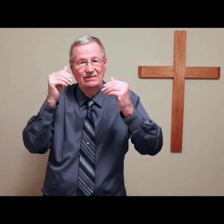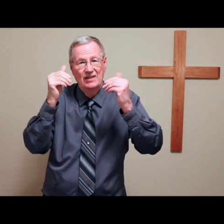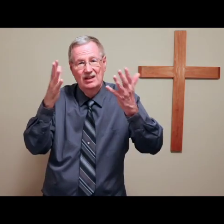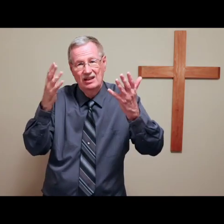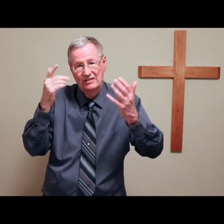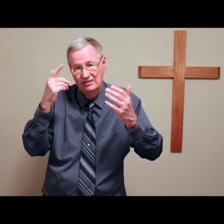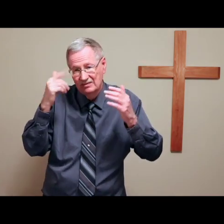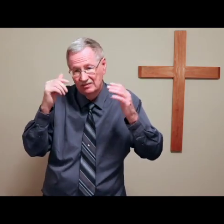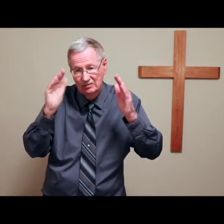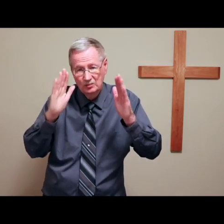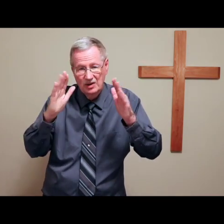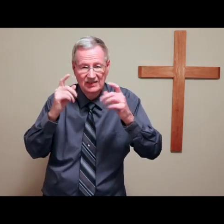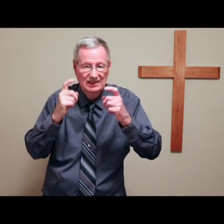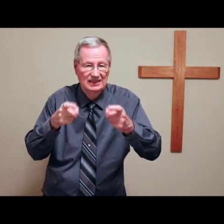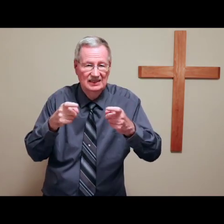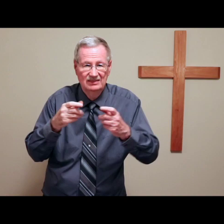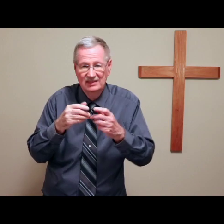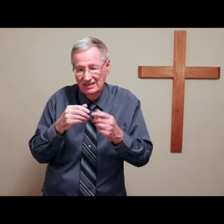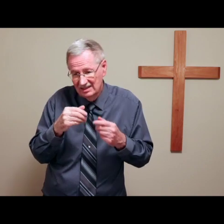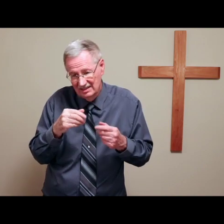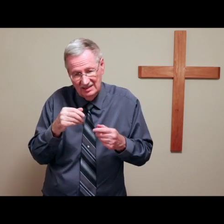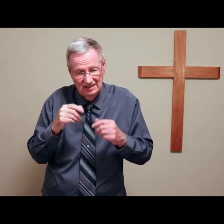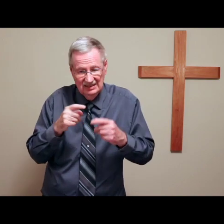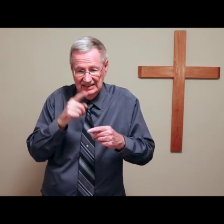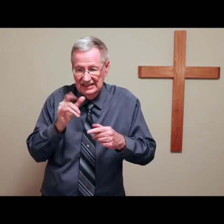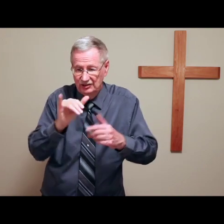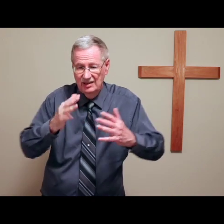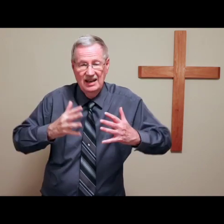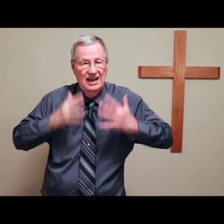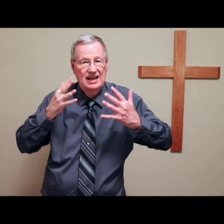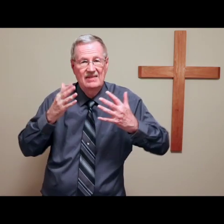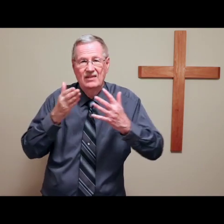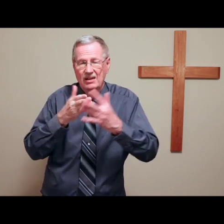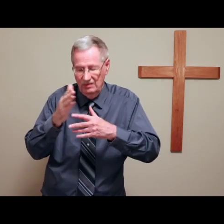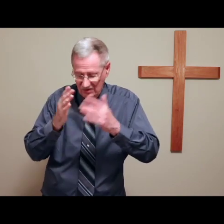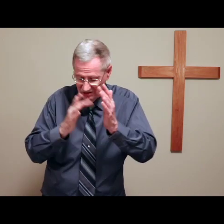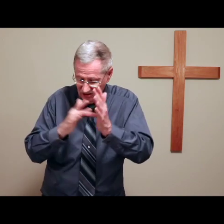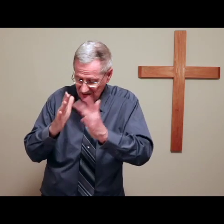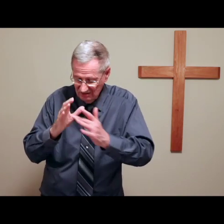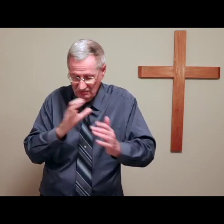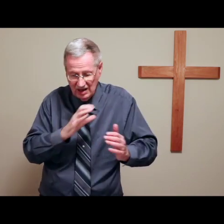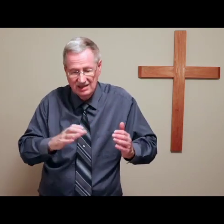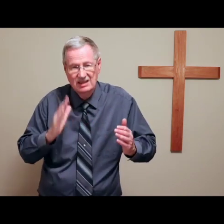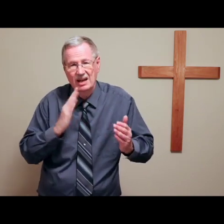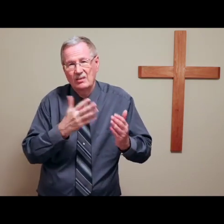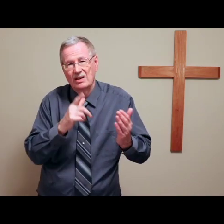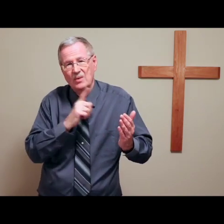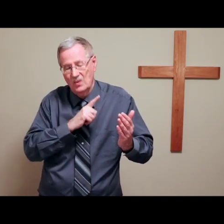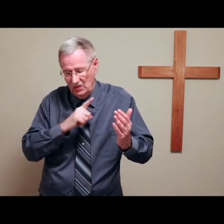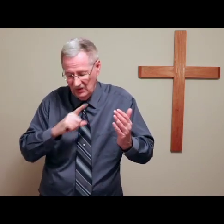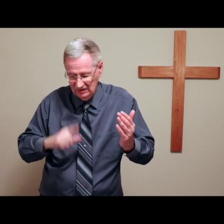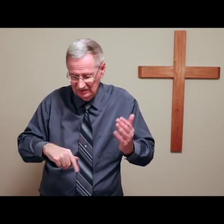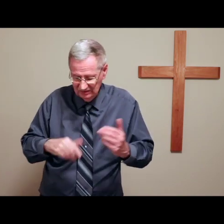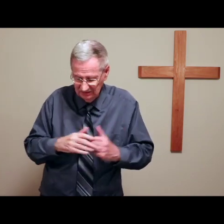Thank you for your wonderful gift of eternal life through Jesus Christ, our Lord.